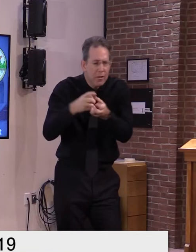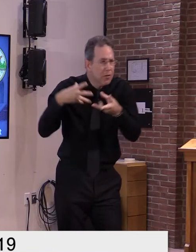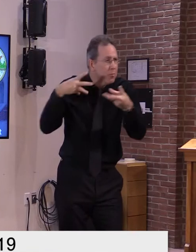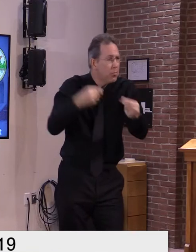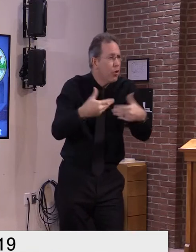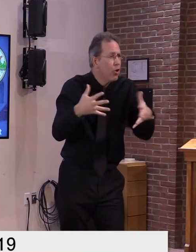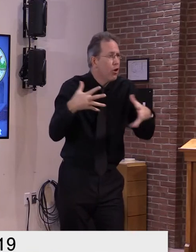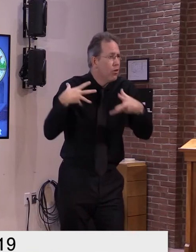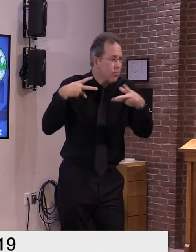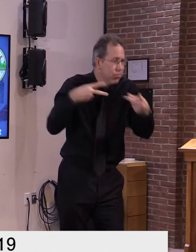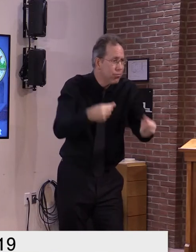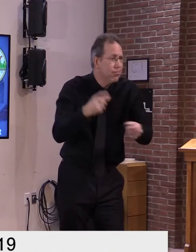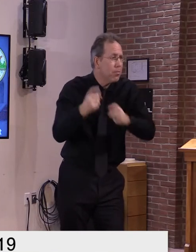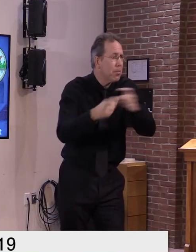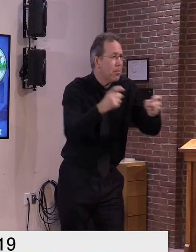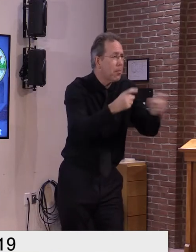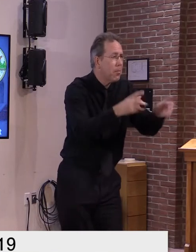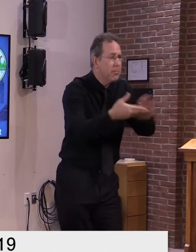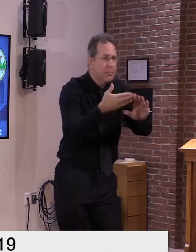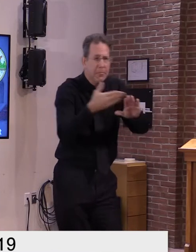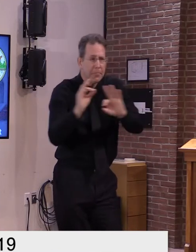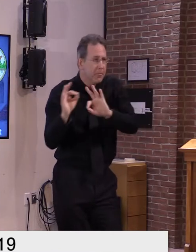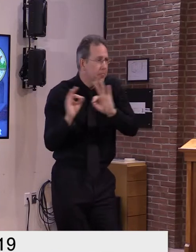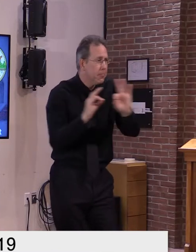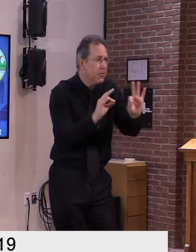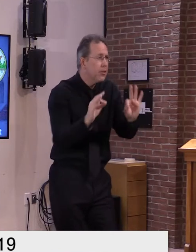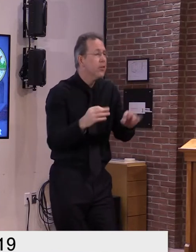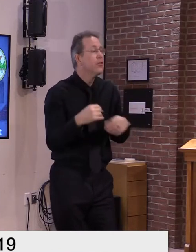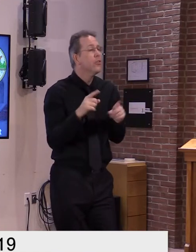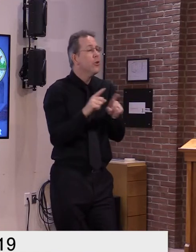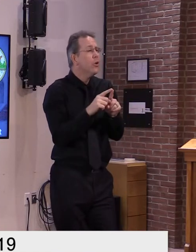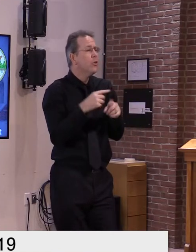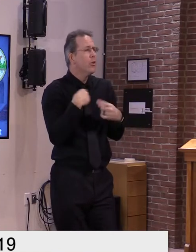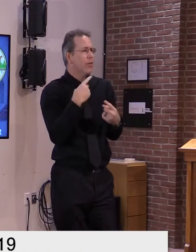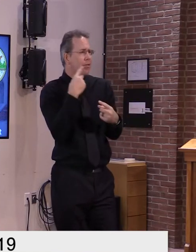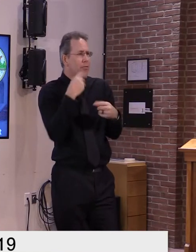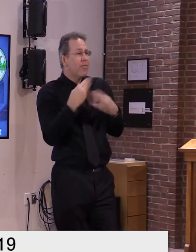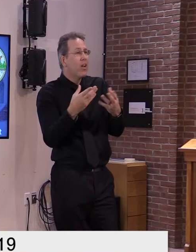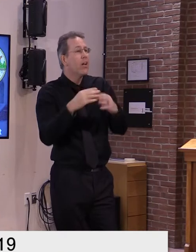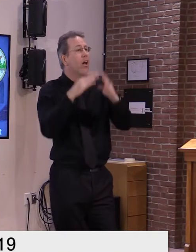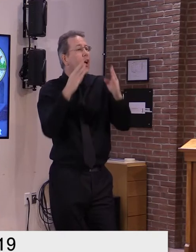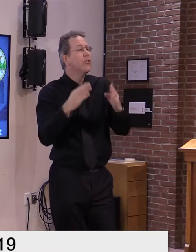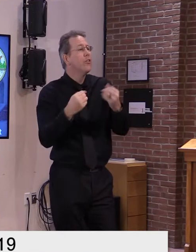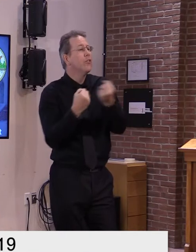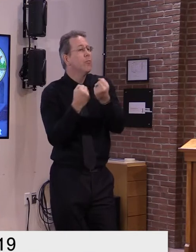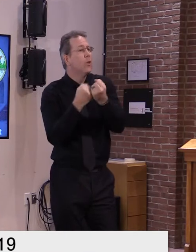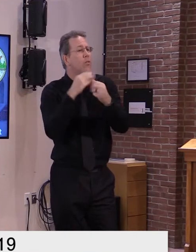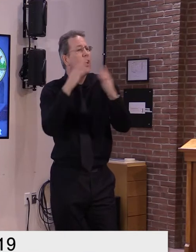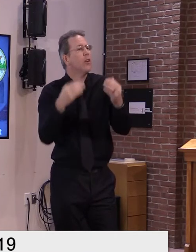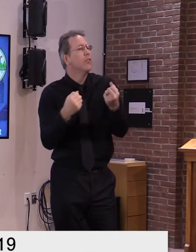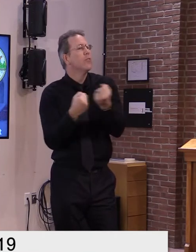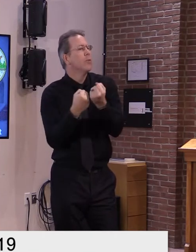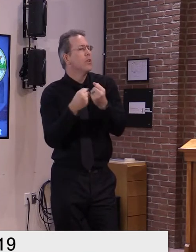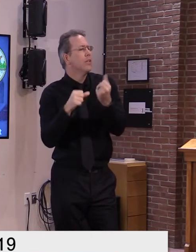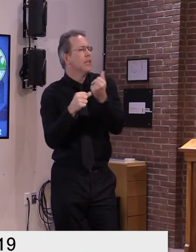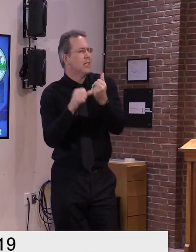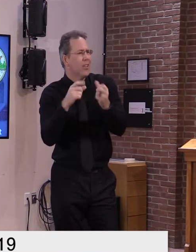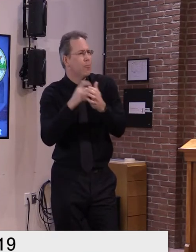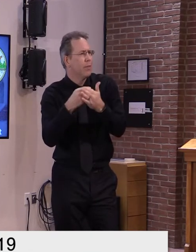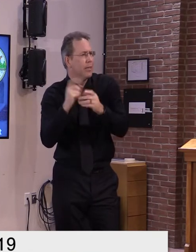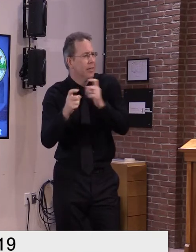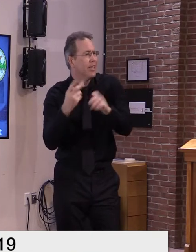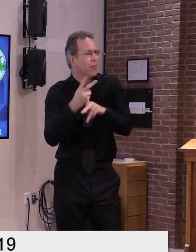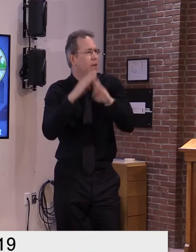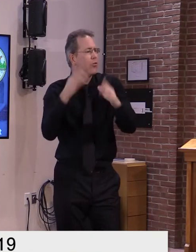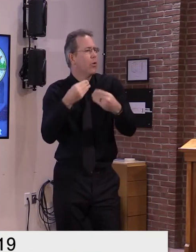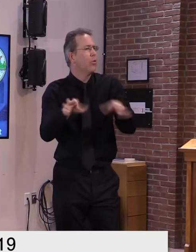period, ACCD also launched housing and rental assistance programs, buy local campaigns, regional marketing